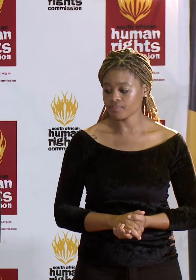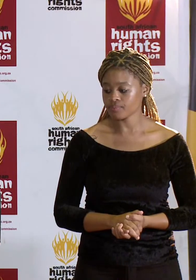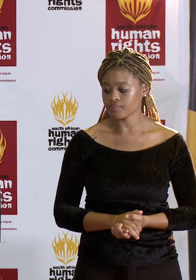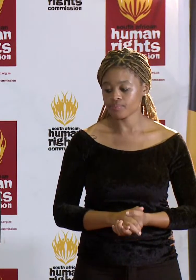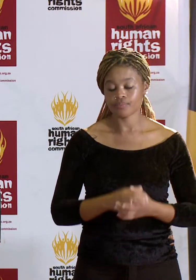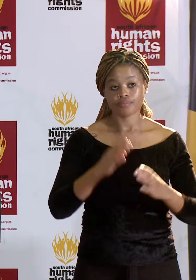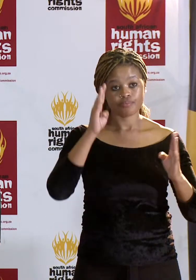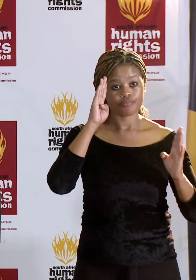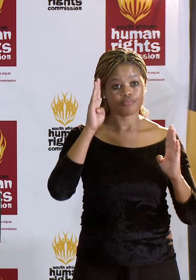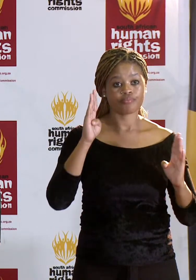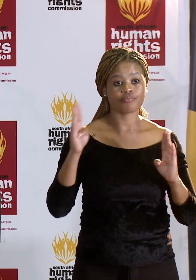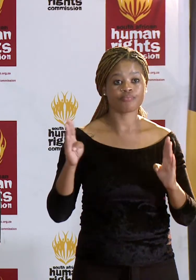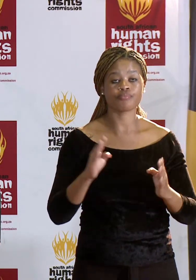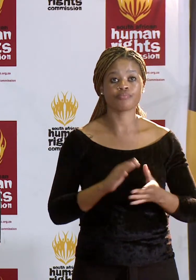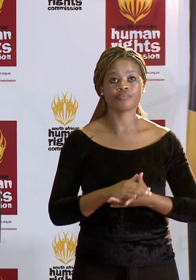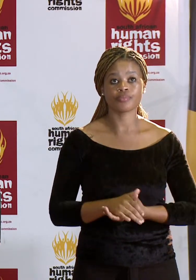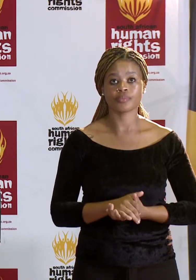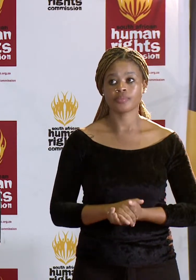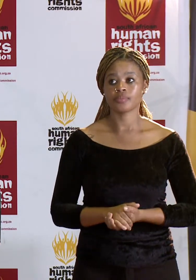Molweni.